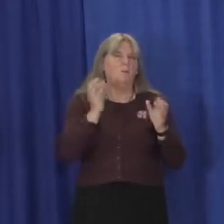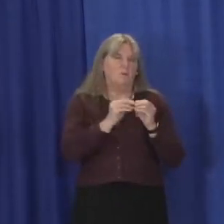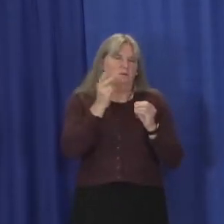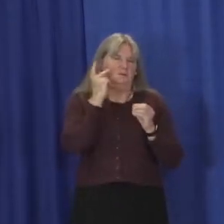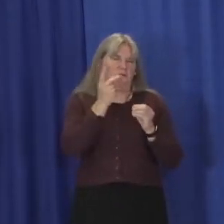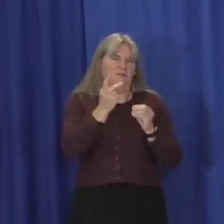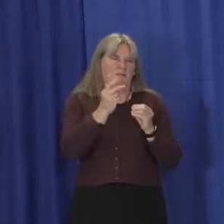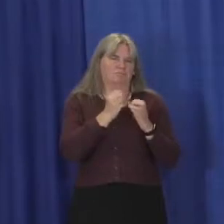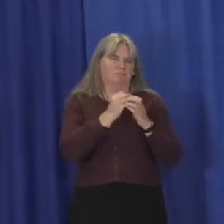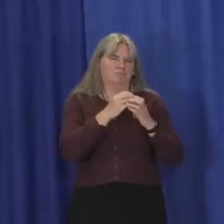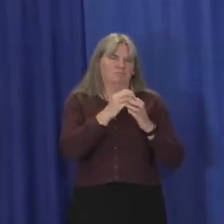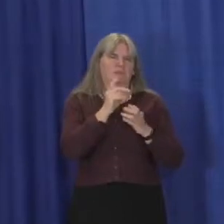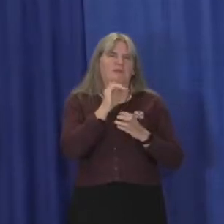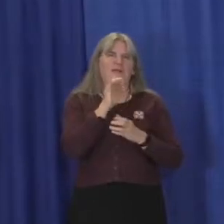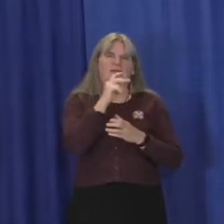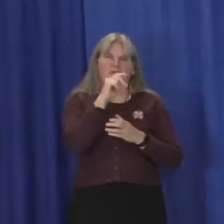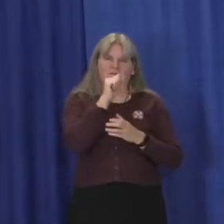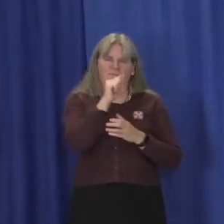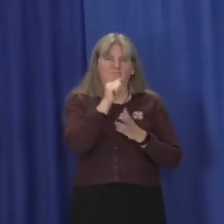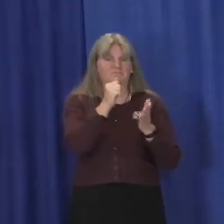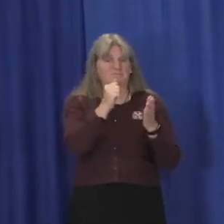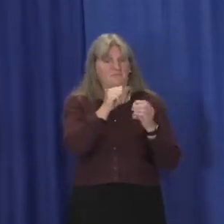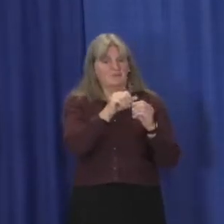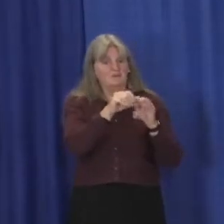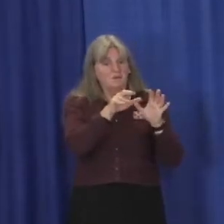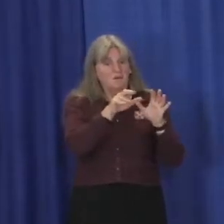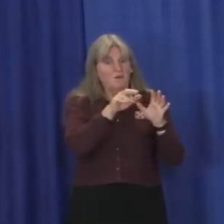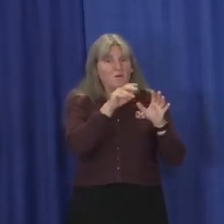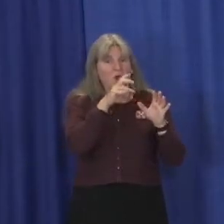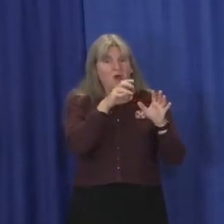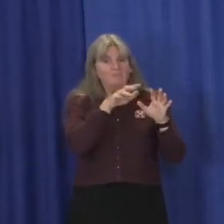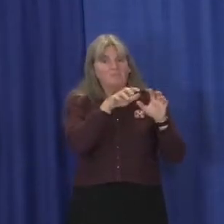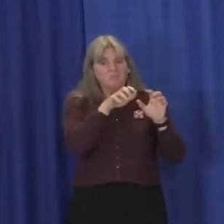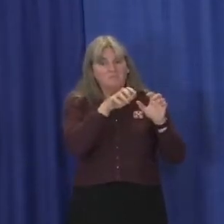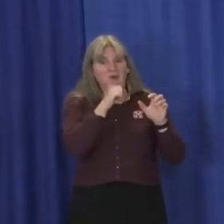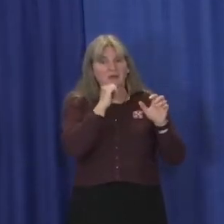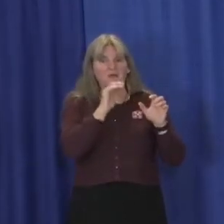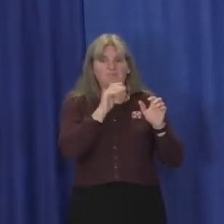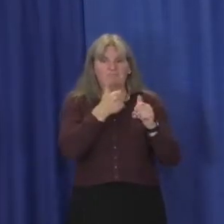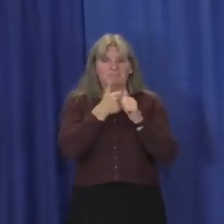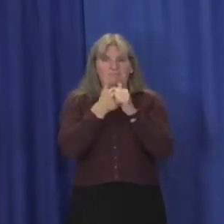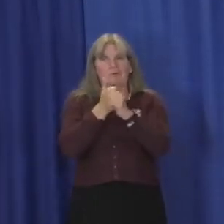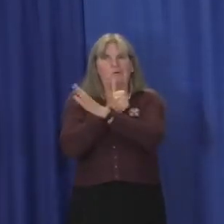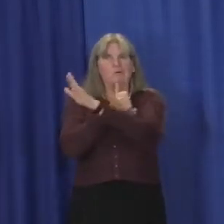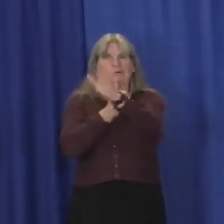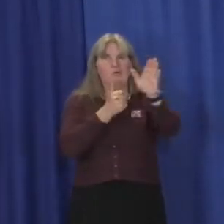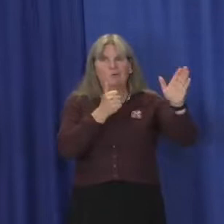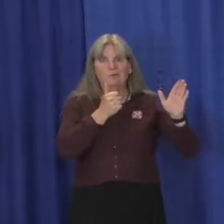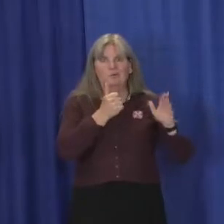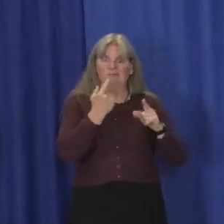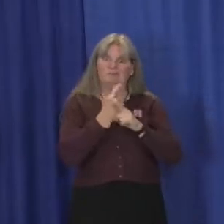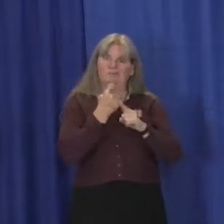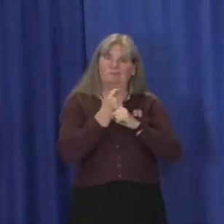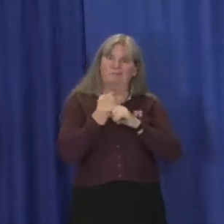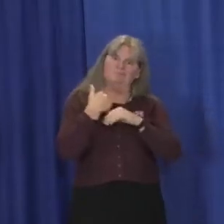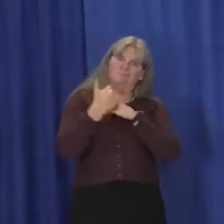Delta variant. Whether it spreads will depend on all of our actions.